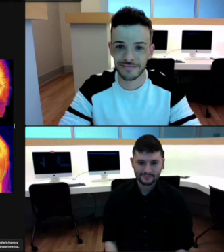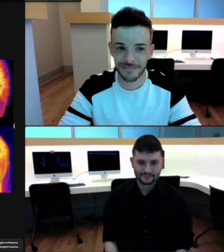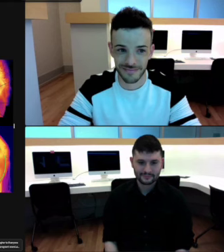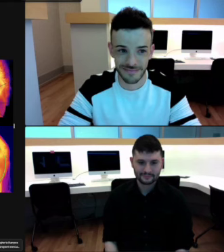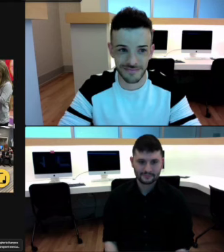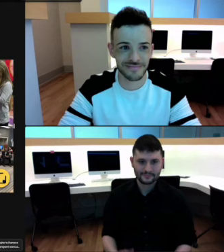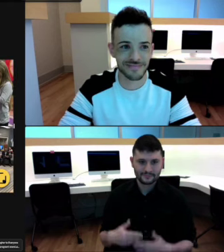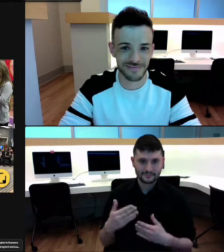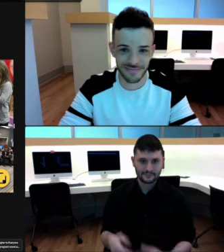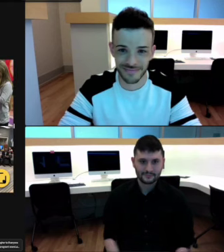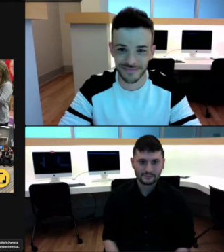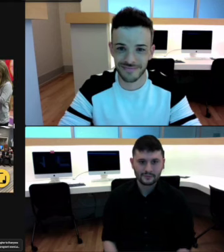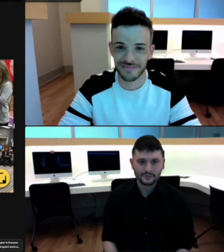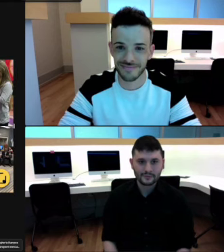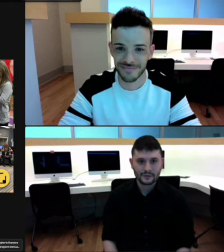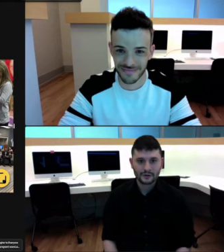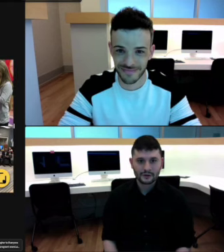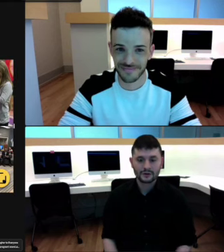able to share them.